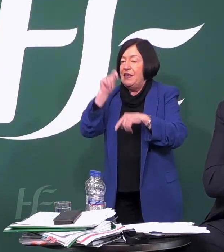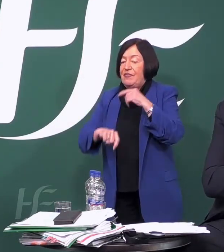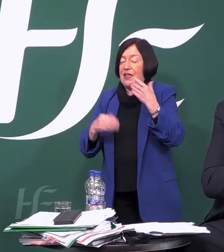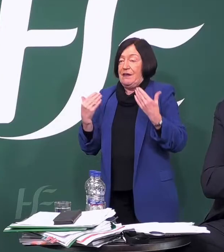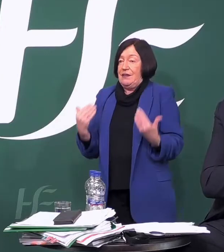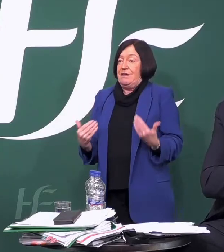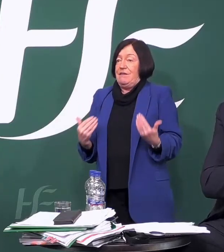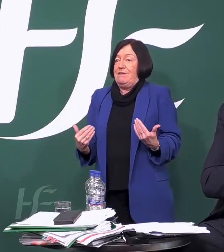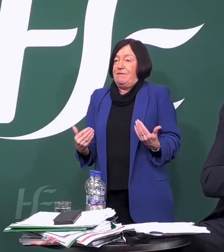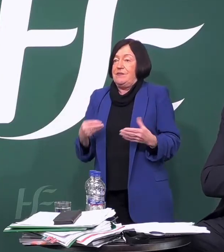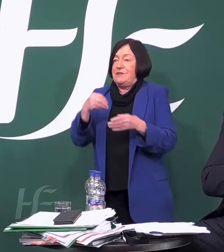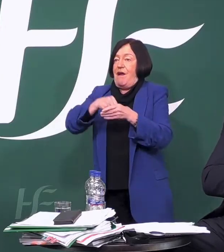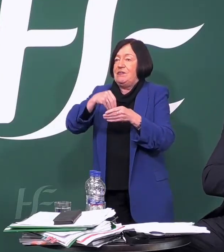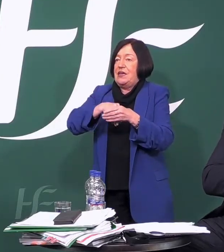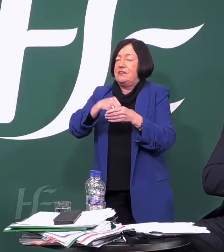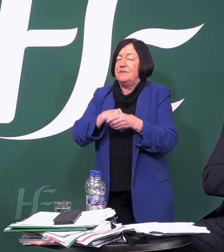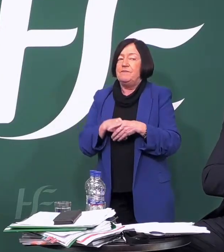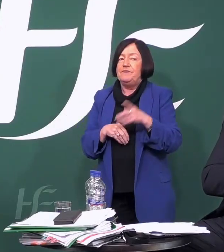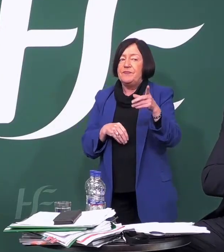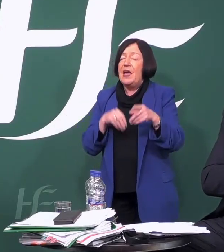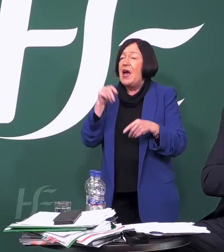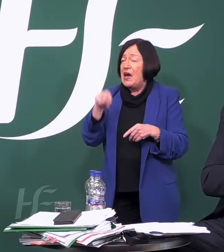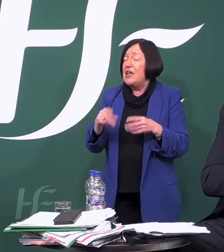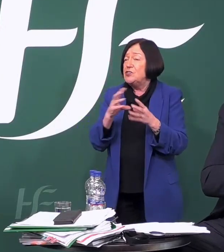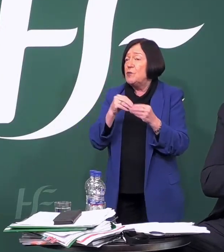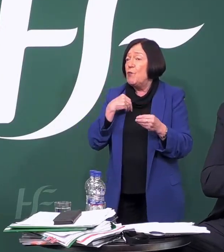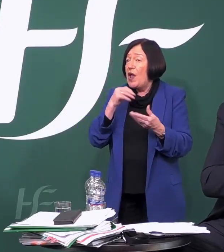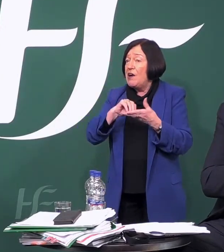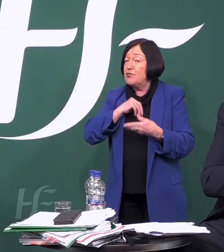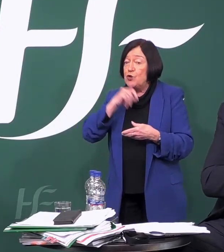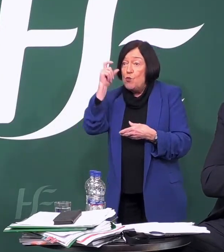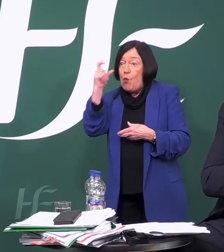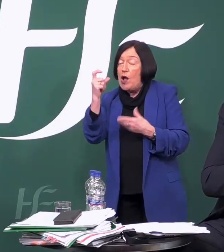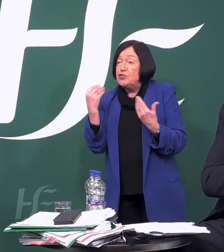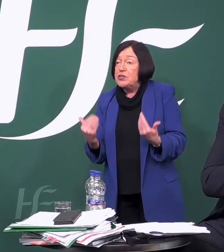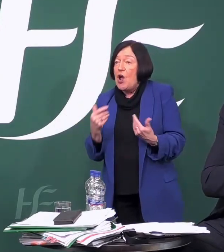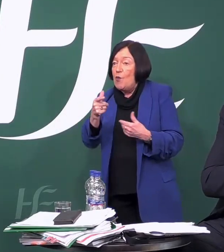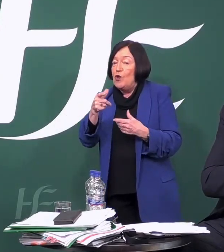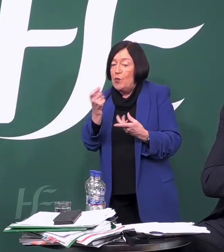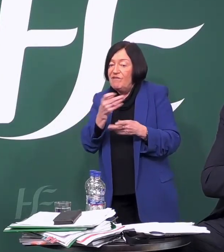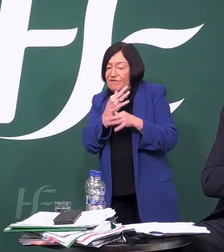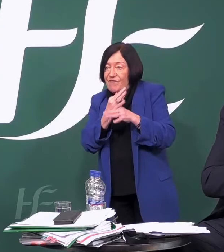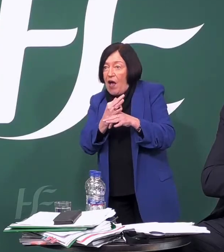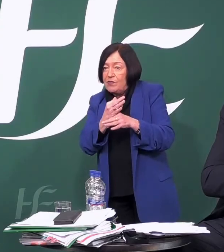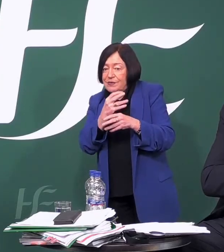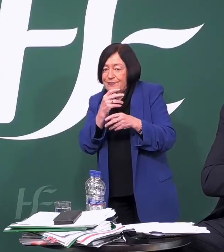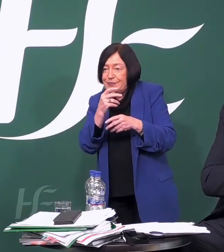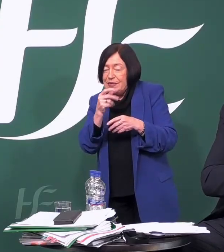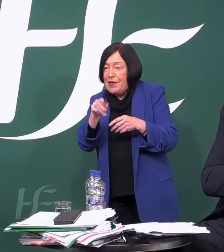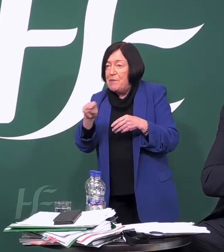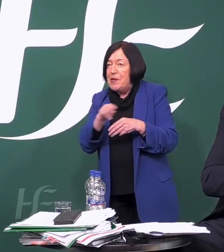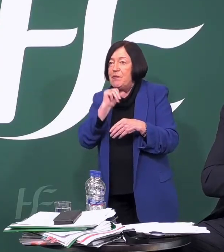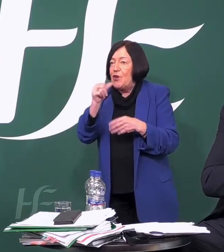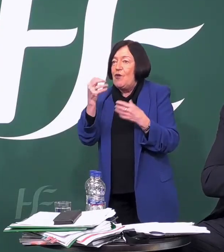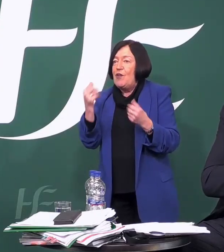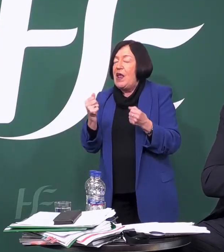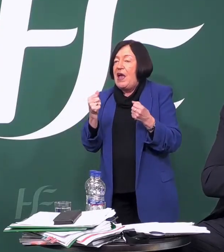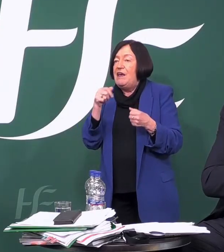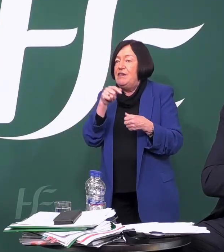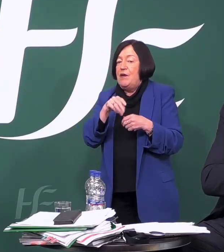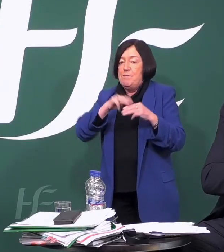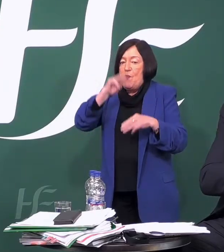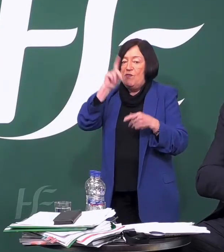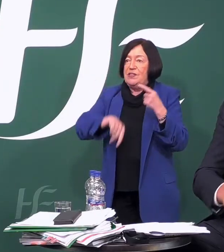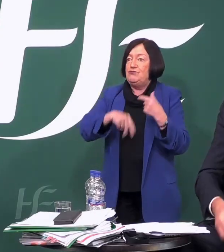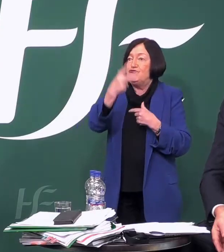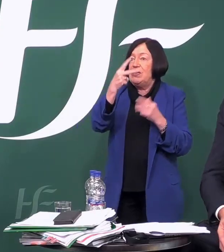current context. And is that something that we're going to have to watch now, or are you going to have to track more closely? Because clearly people don't have an average of 3 contacts